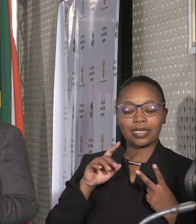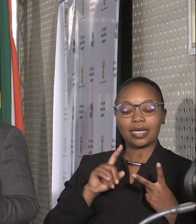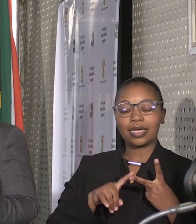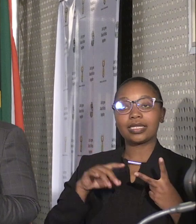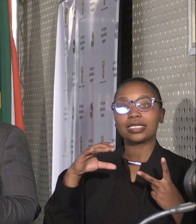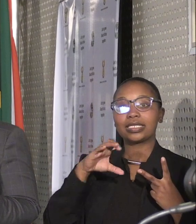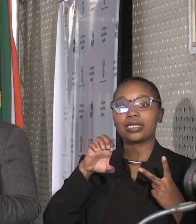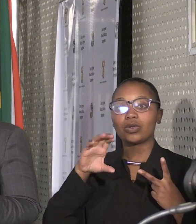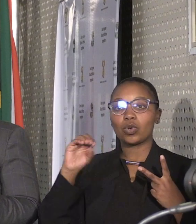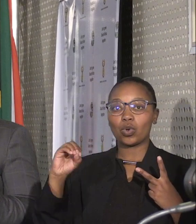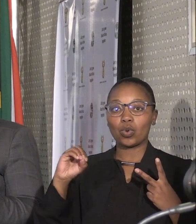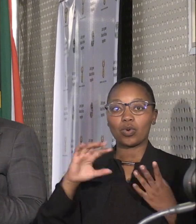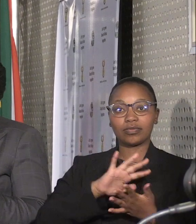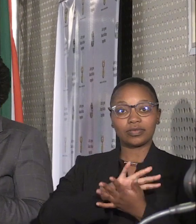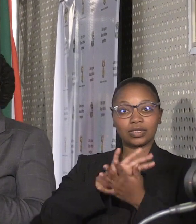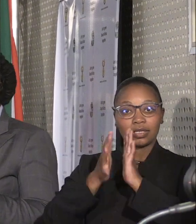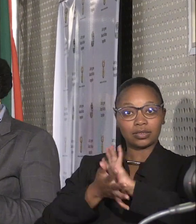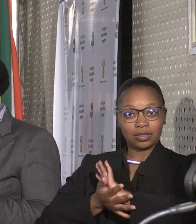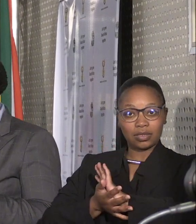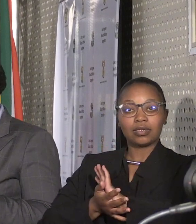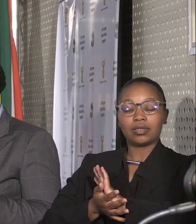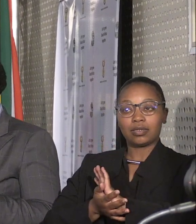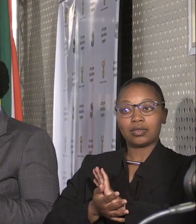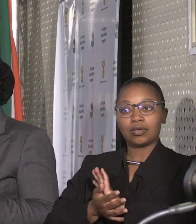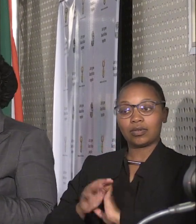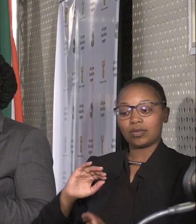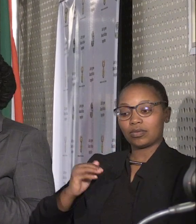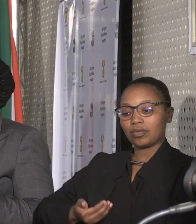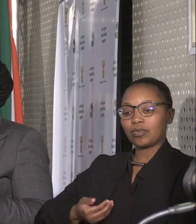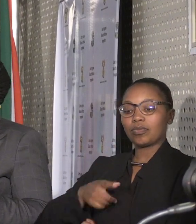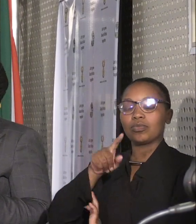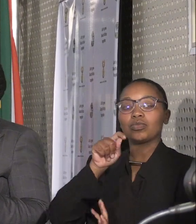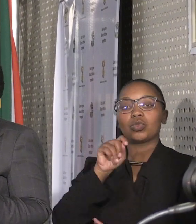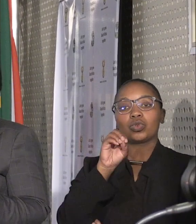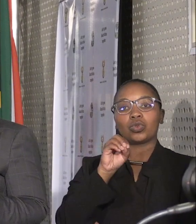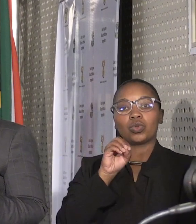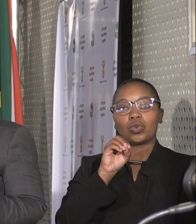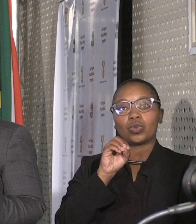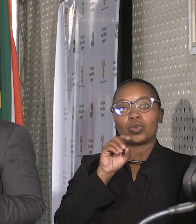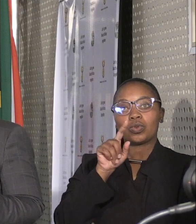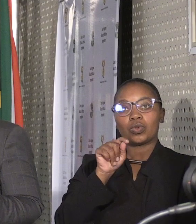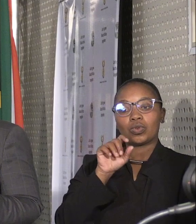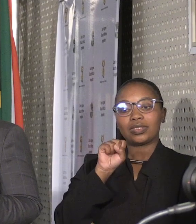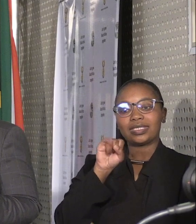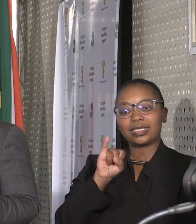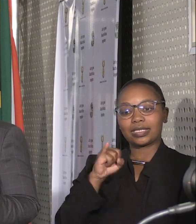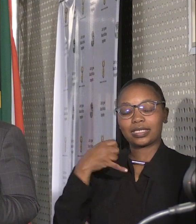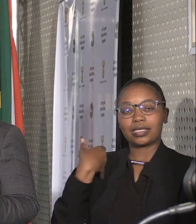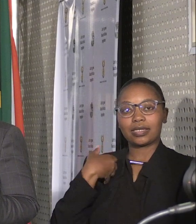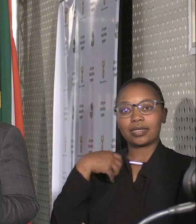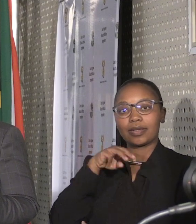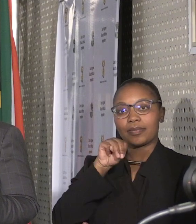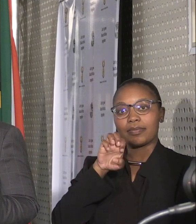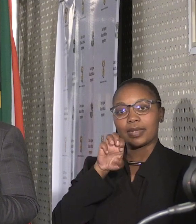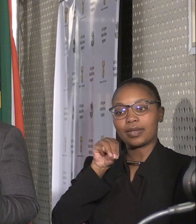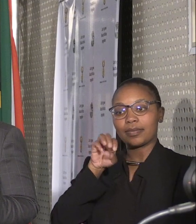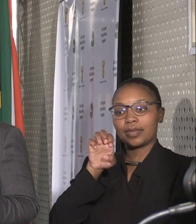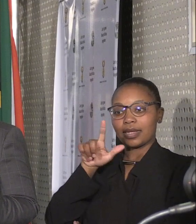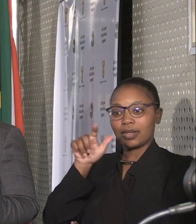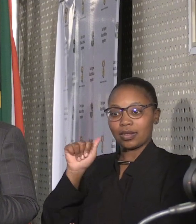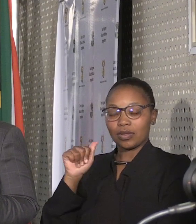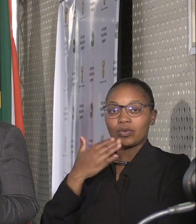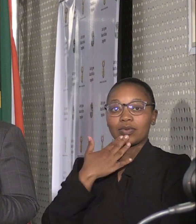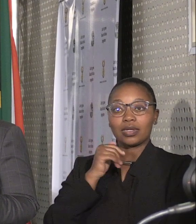of SASSA, who is Ms. Totsi Memela. We are going to ask the Minister